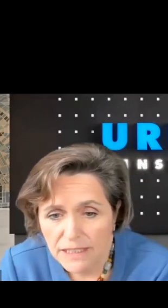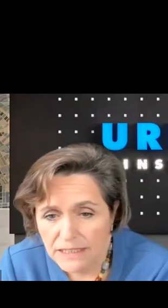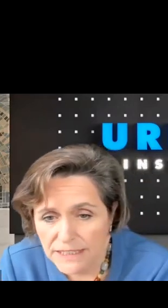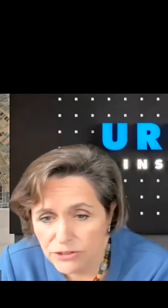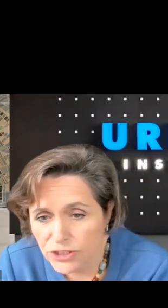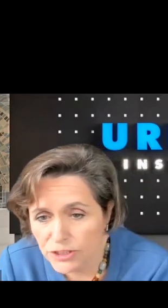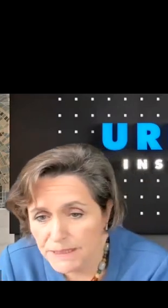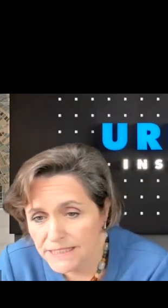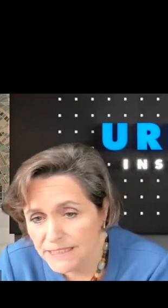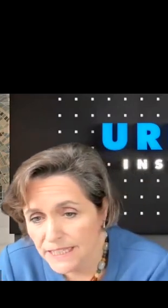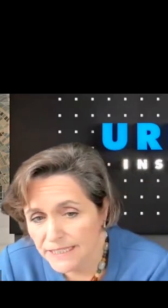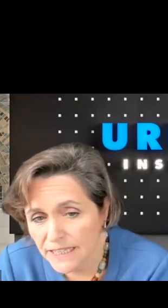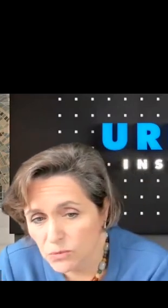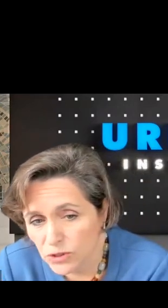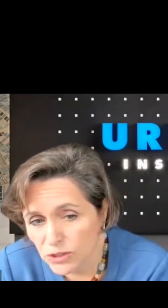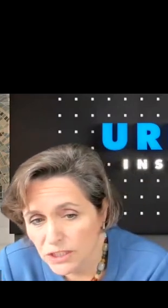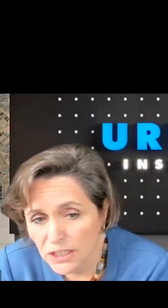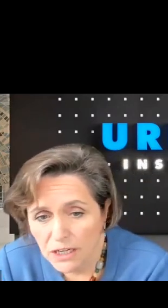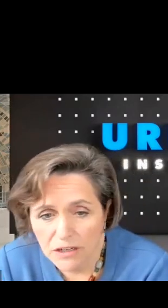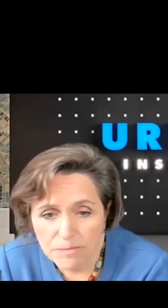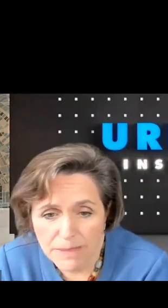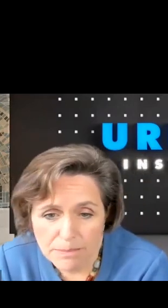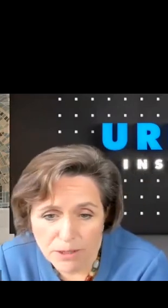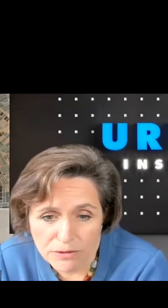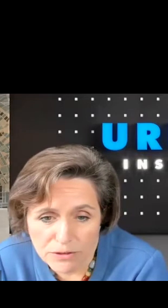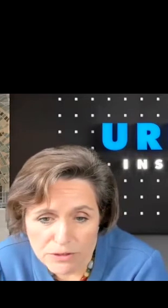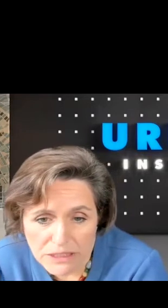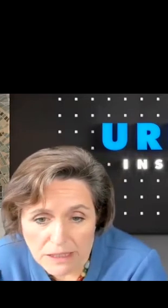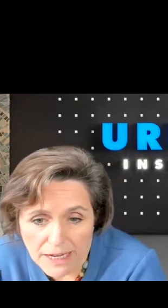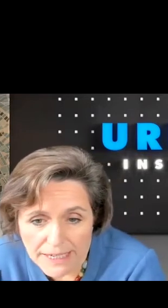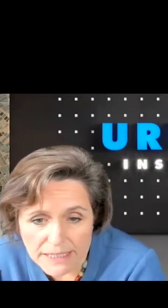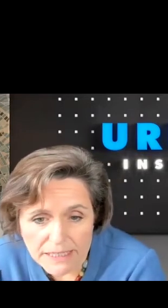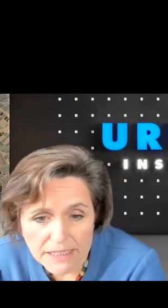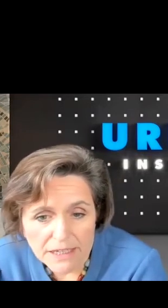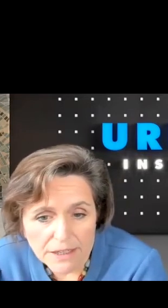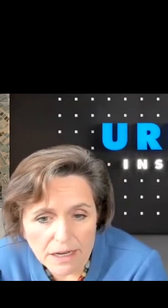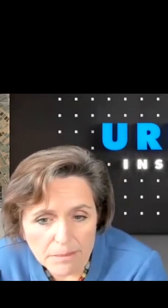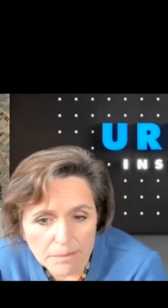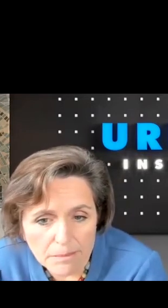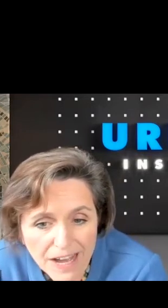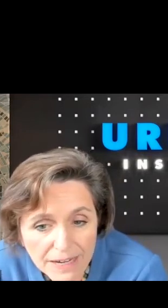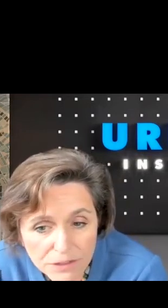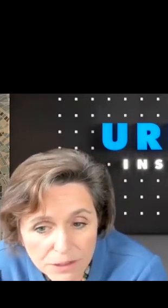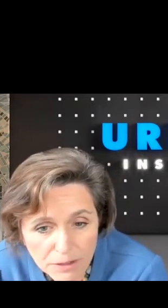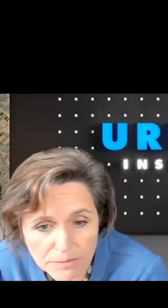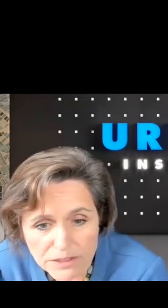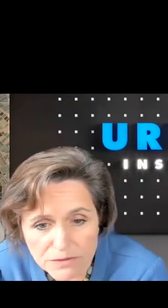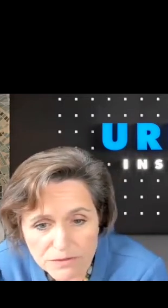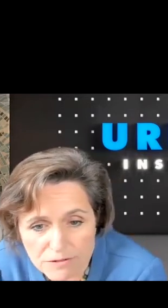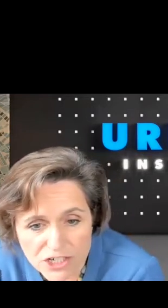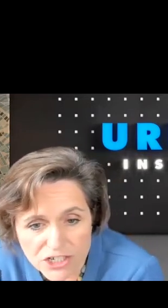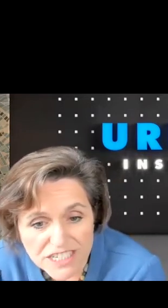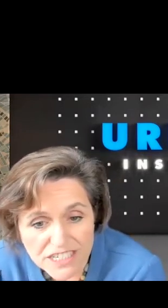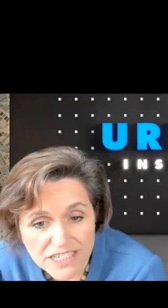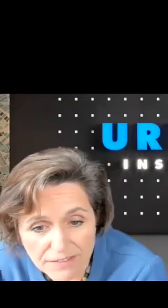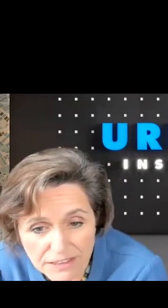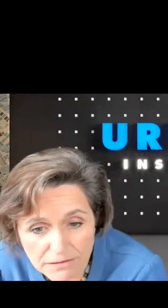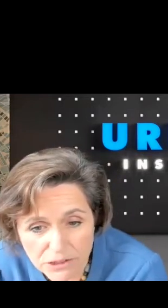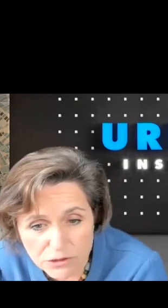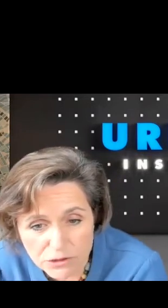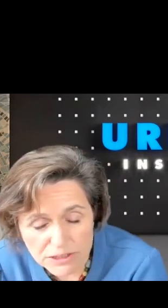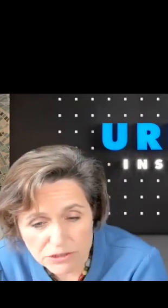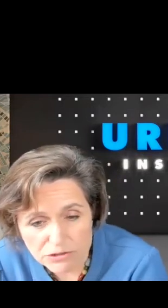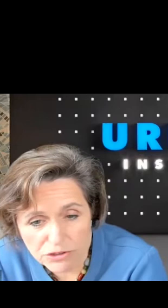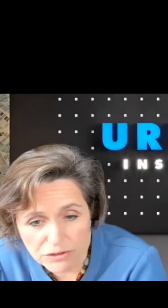including leadership, insight, and work of many partners like 5 departments of corrections,